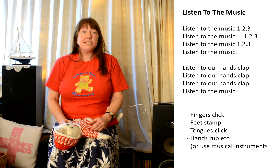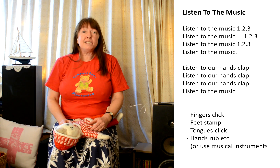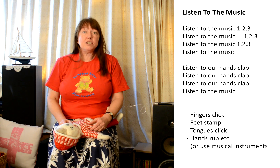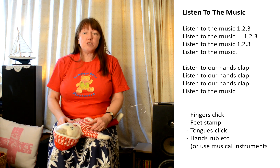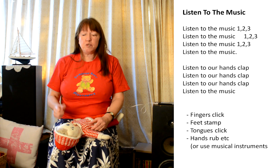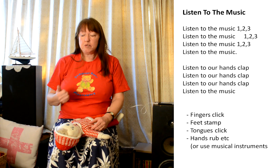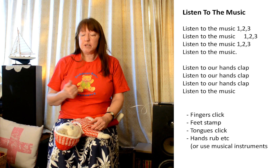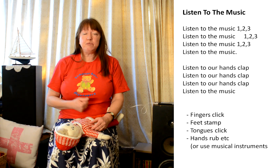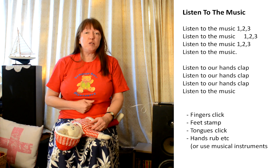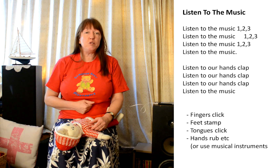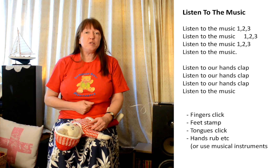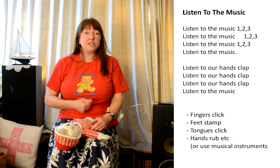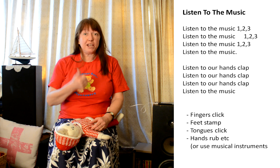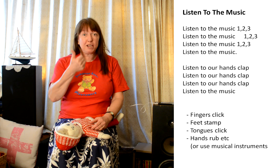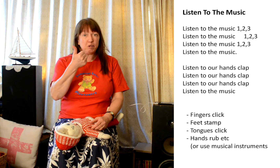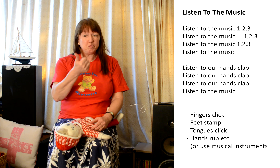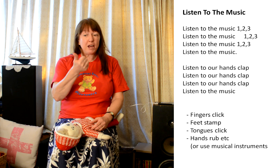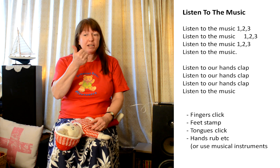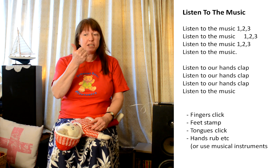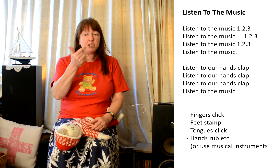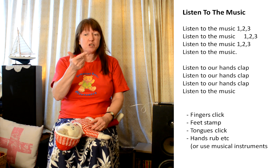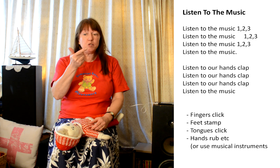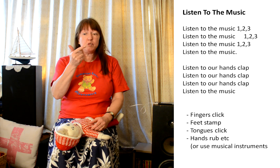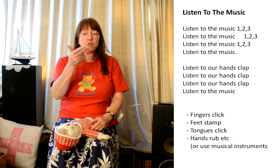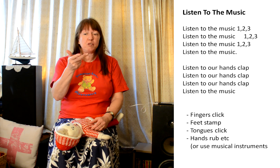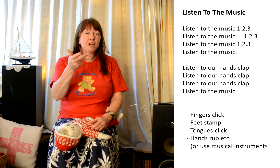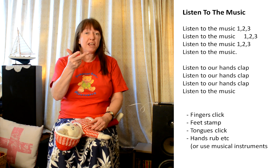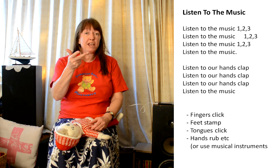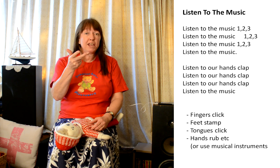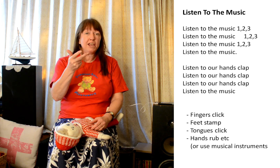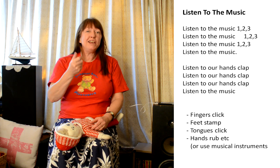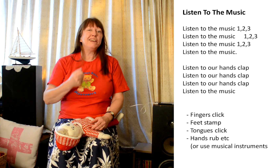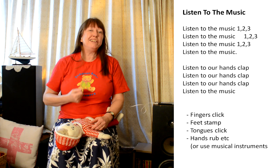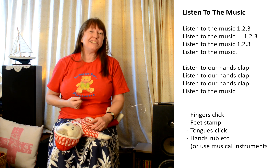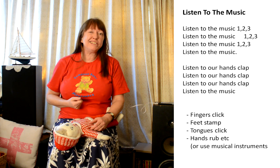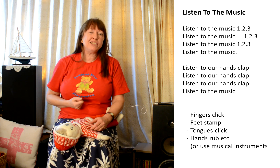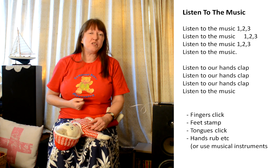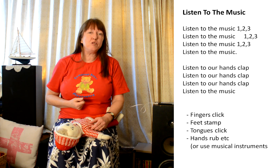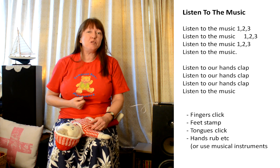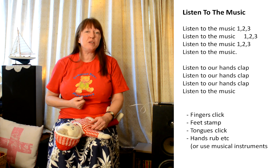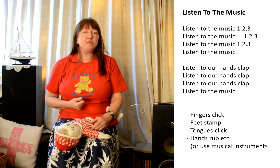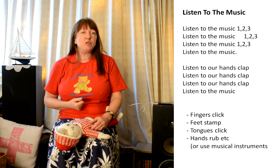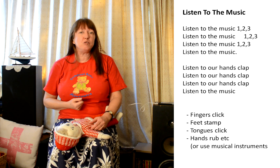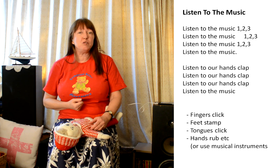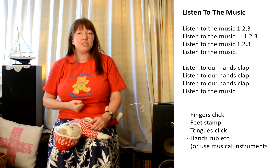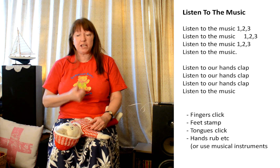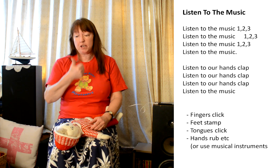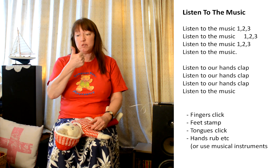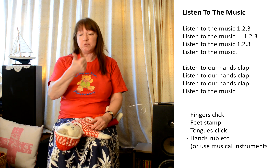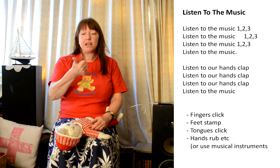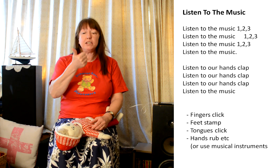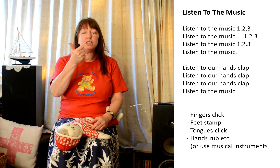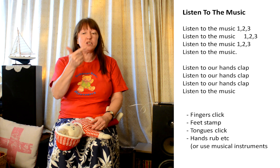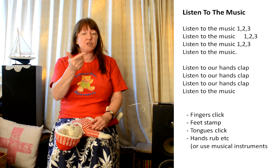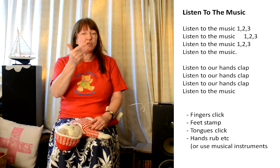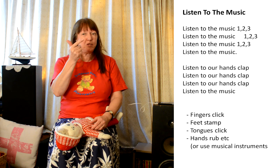Listen to the music, 1, 2, 3. Listen to the music,